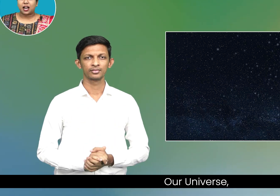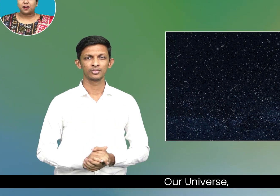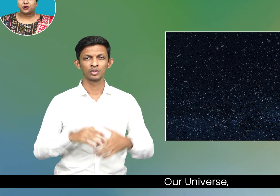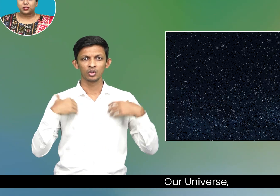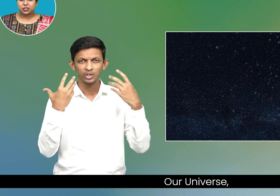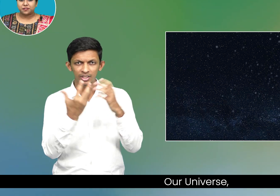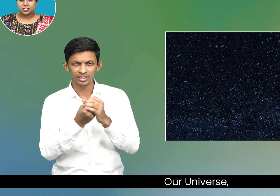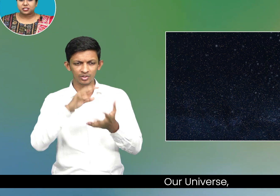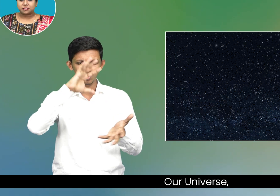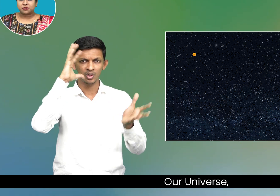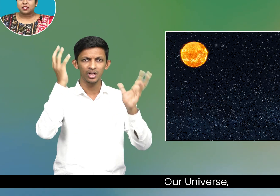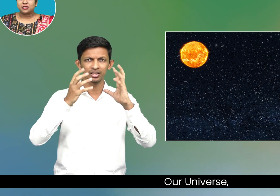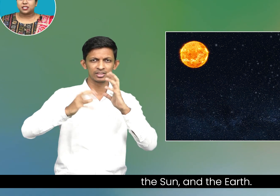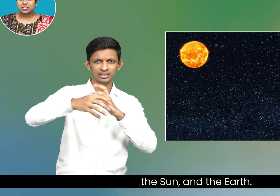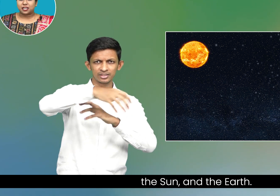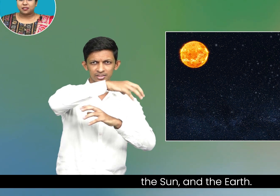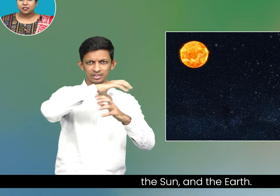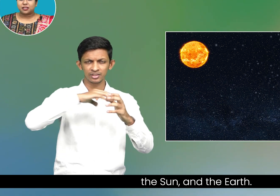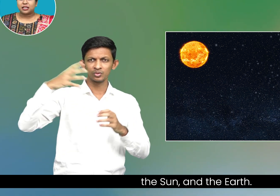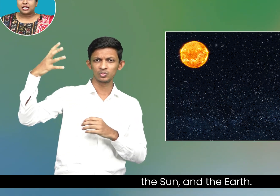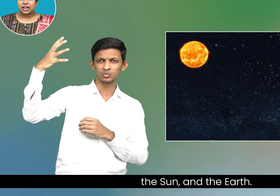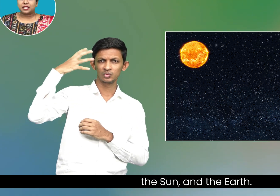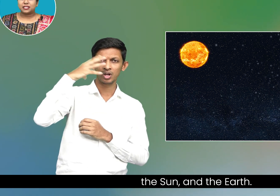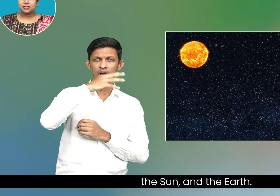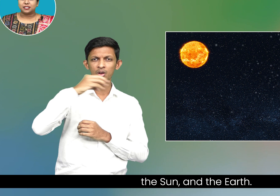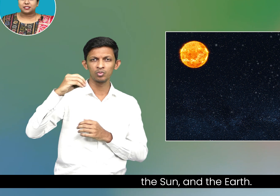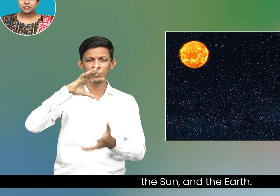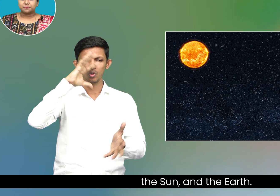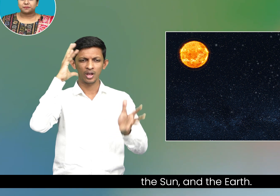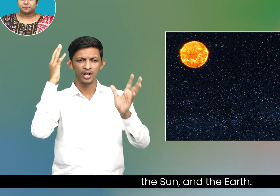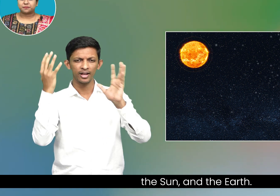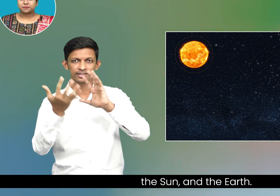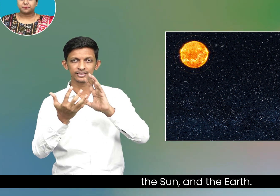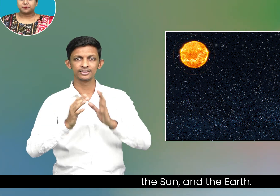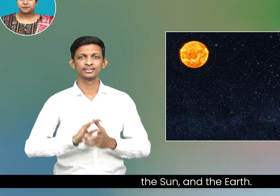Our Universe, the Sun and the Earth.